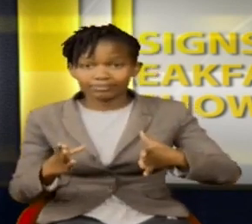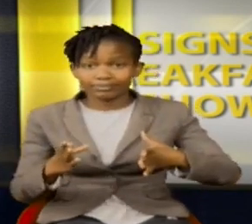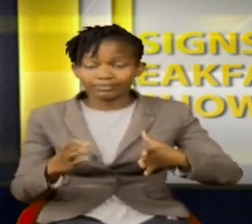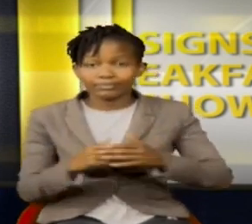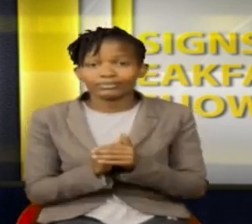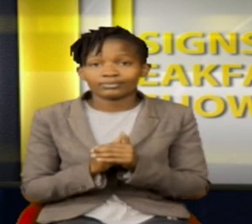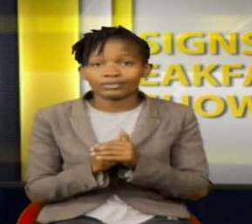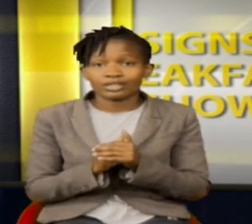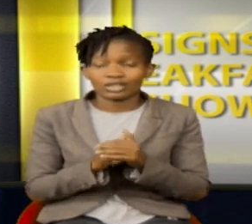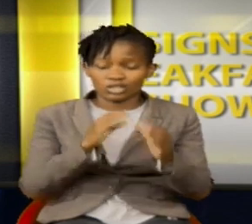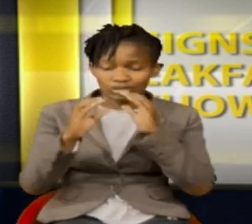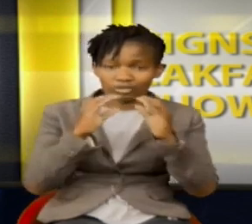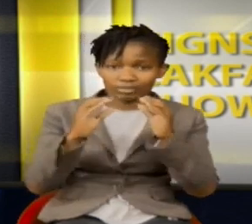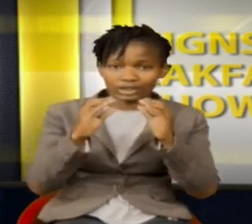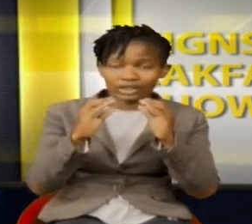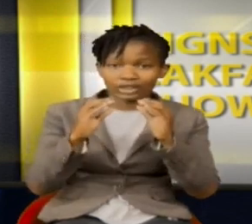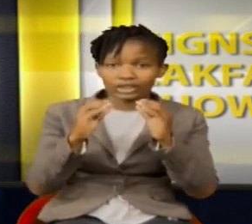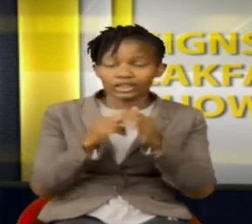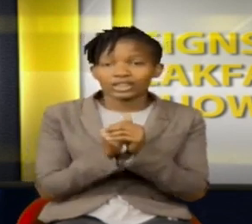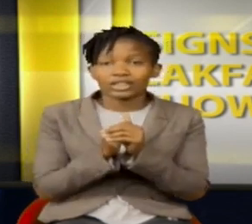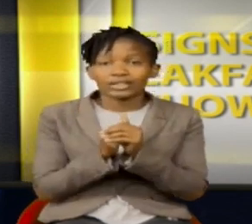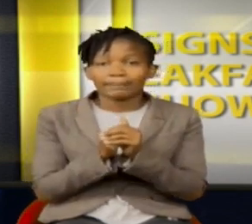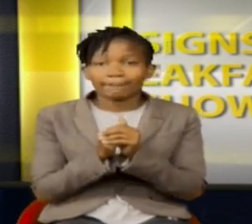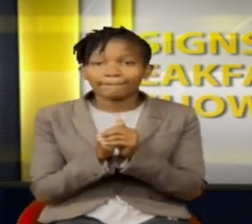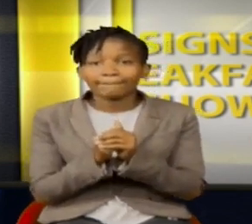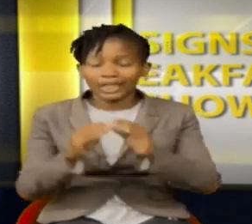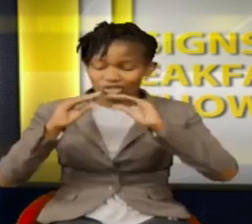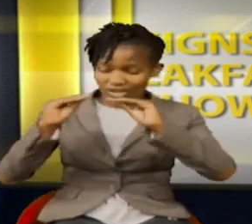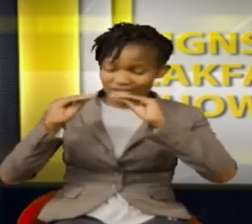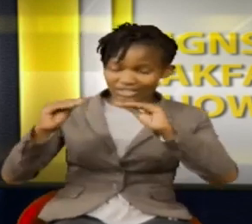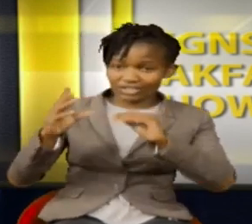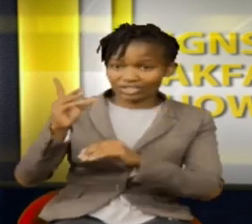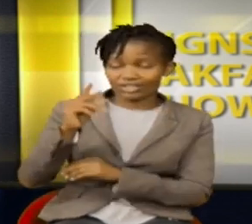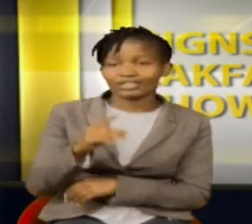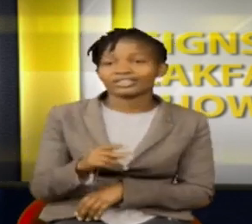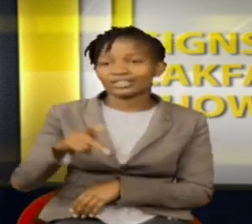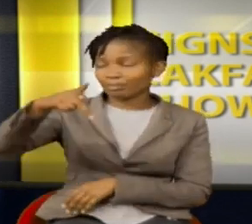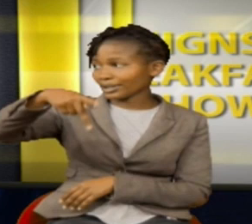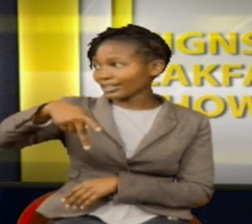communicate in sign language the word Punguza. Yeah. Teach me. Teach me.